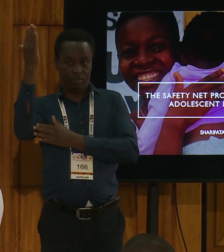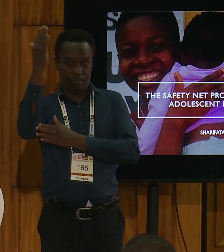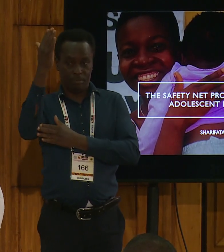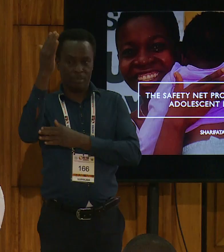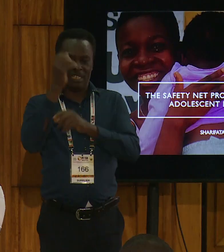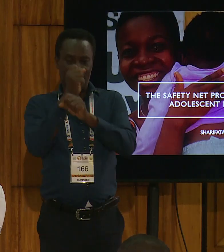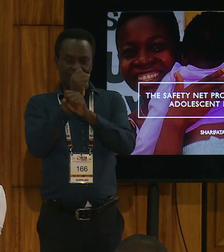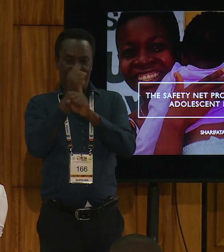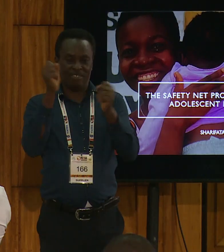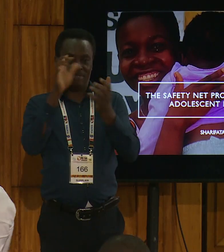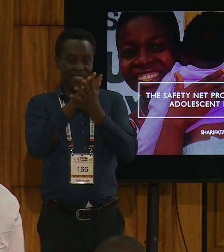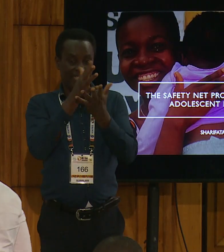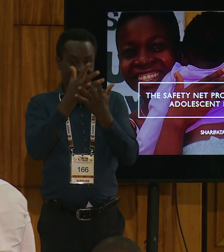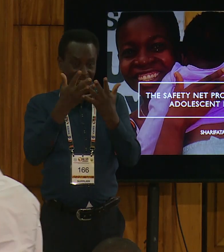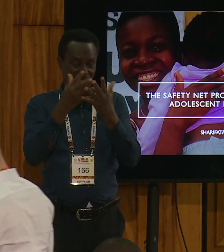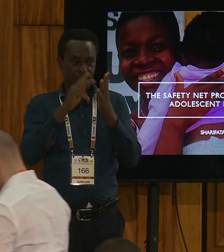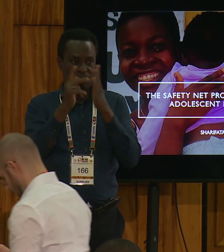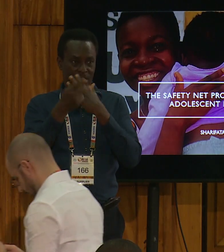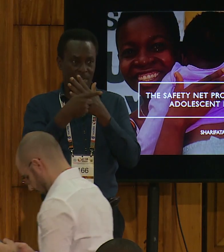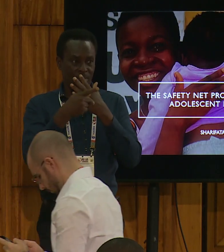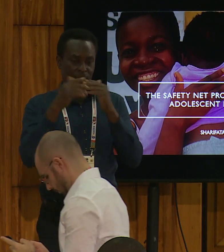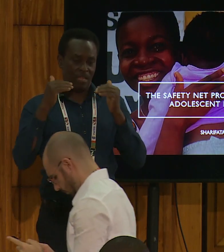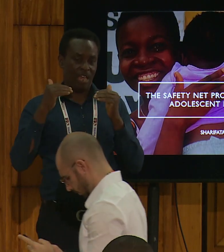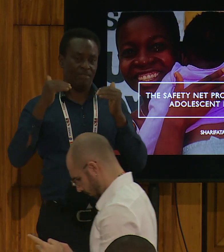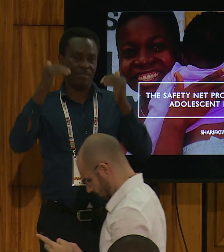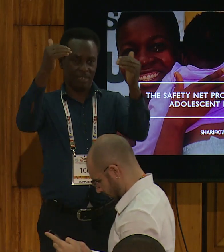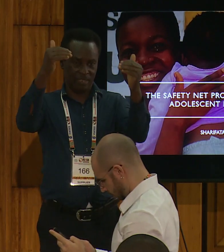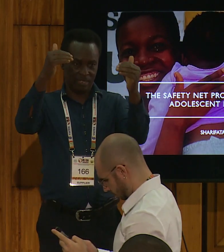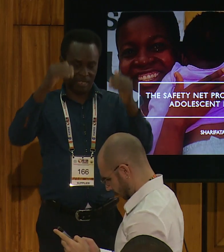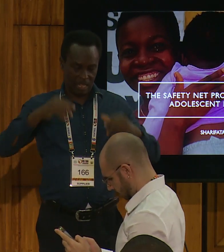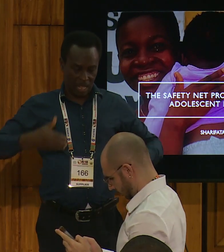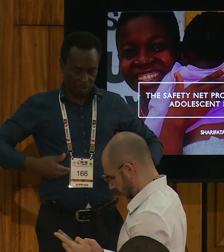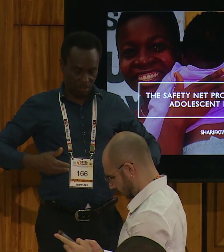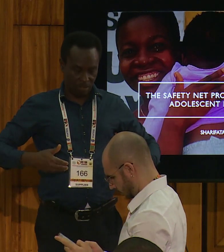Program, Advancing Adolescent HIV Prevention.